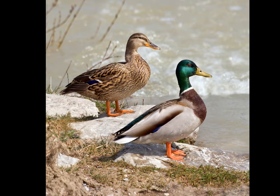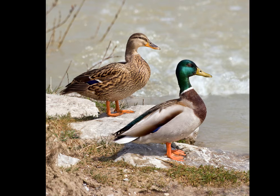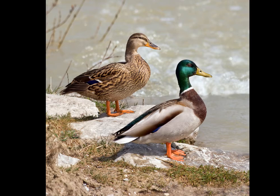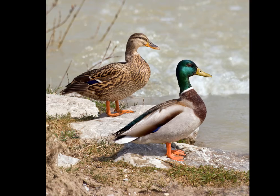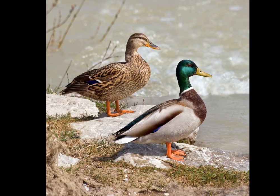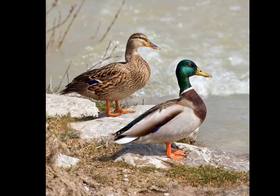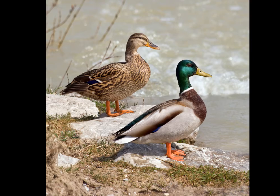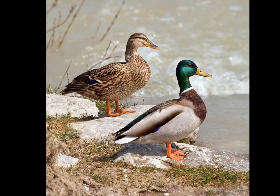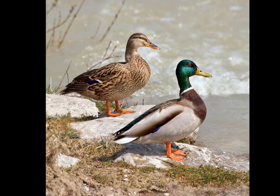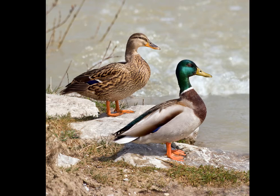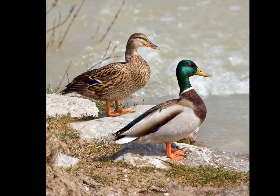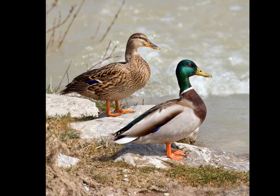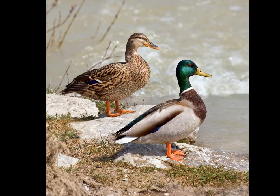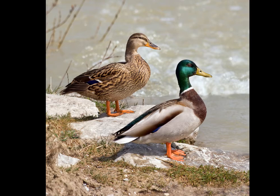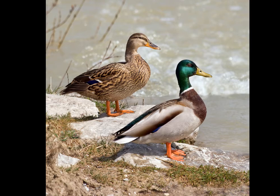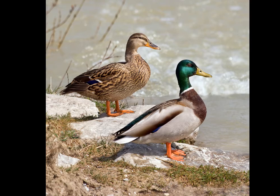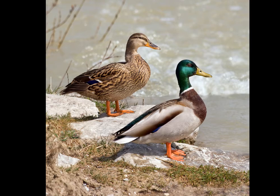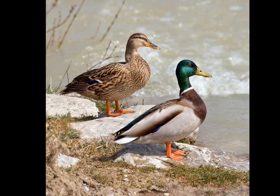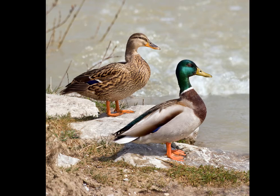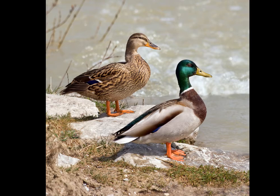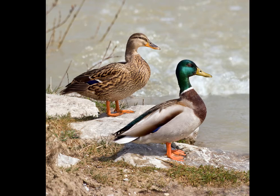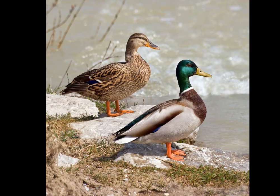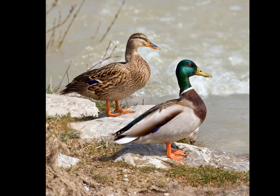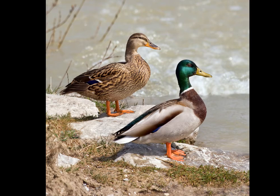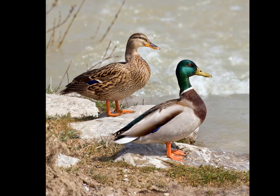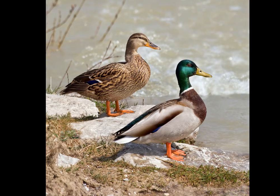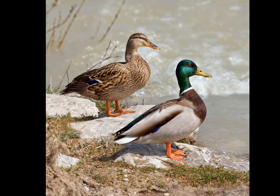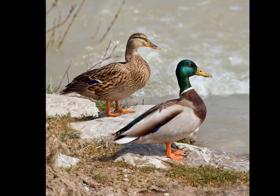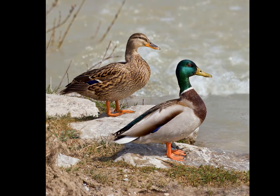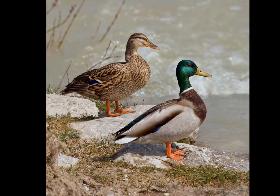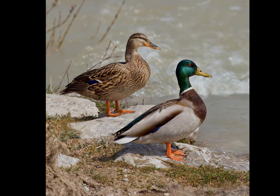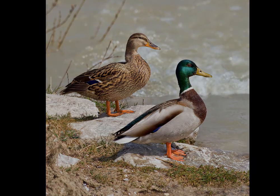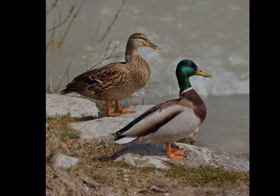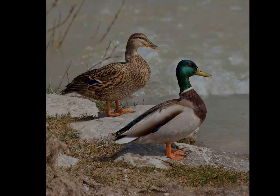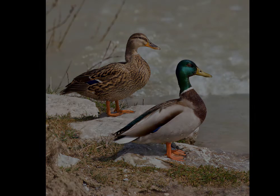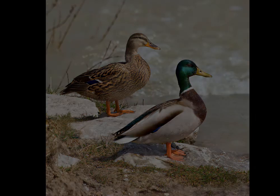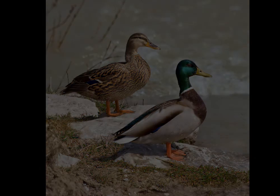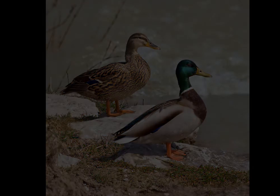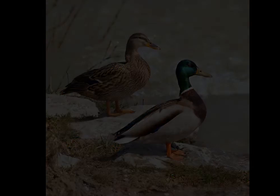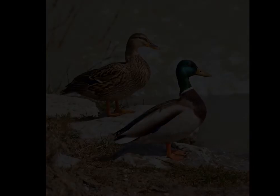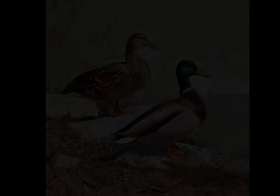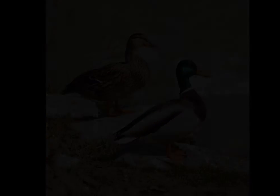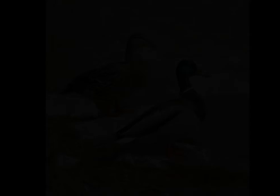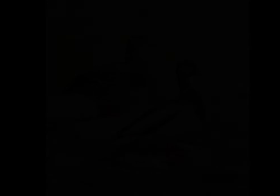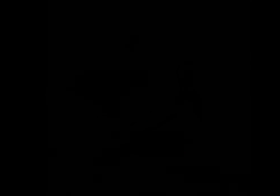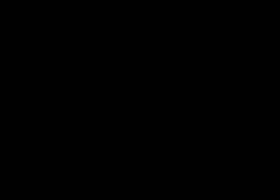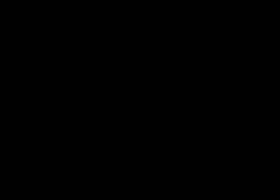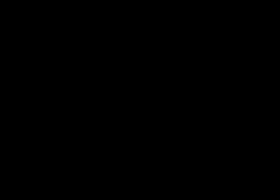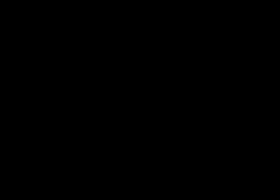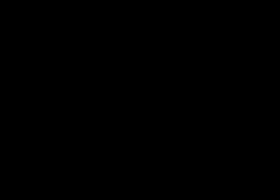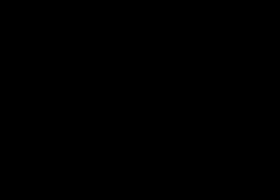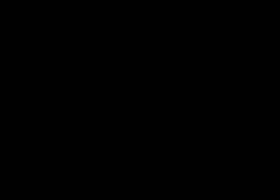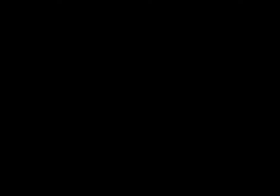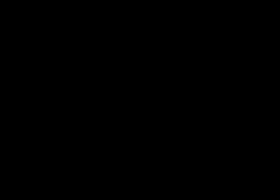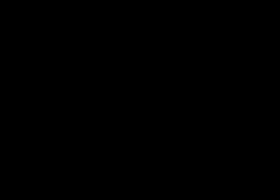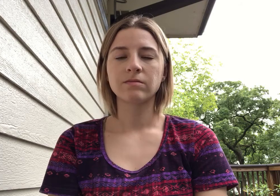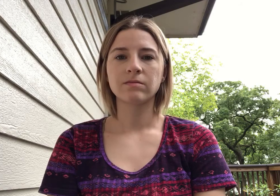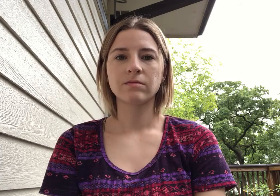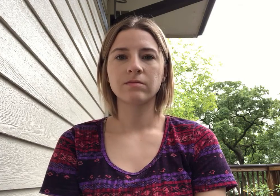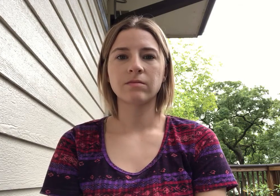help them camouflage while they sit on their nests. The sign for duck looks like a duck's beak quacking. Make the sign for duck